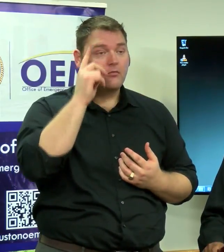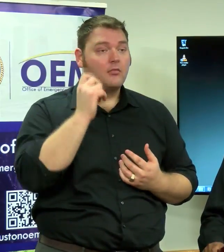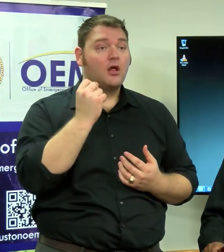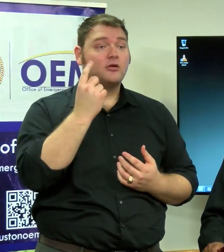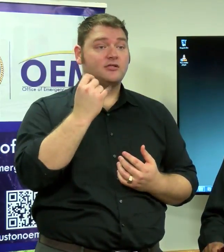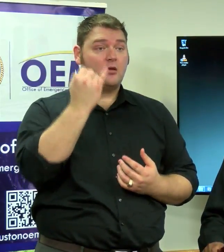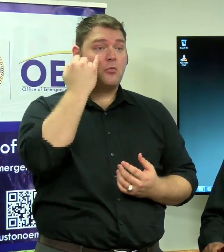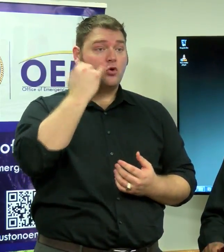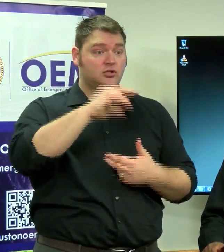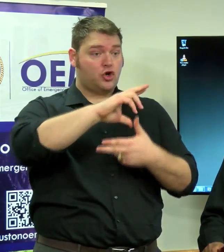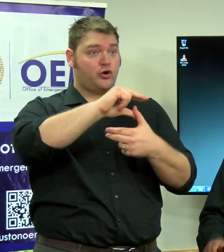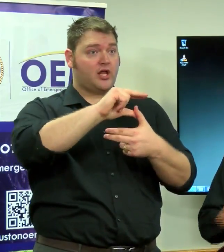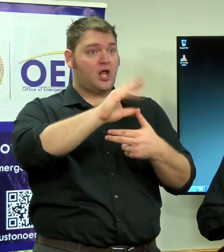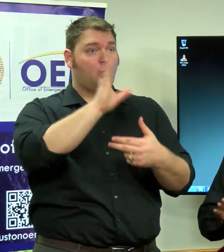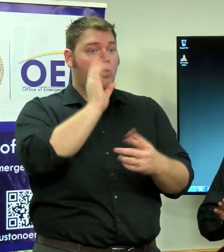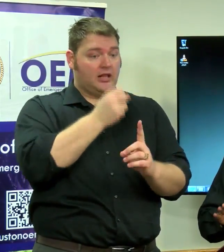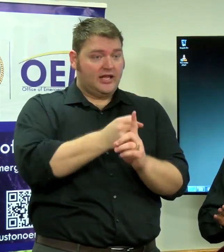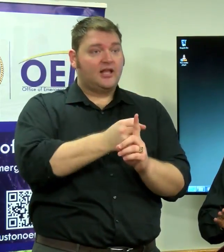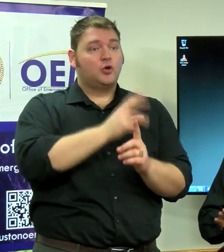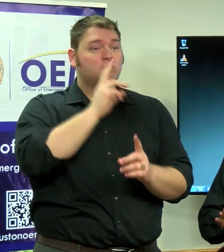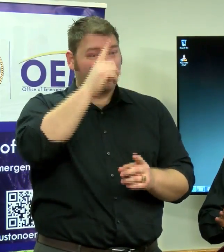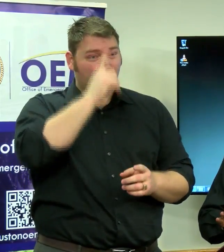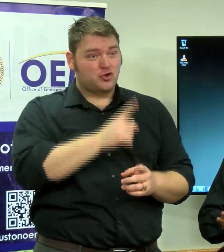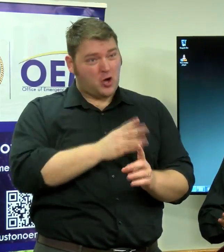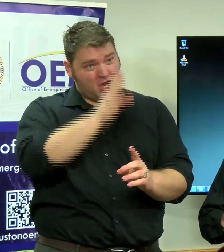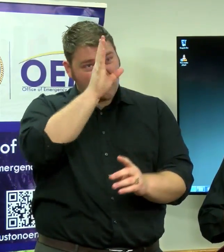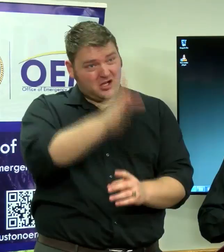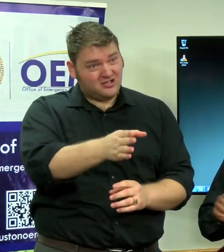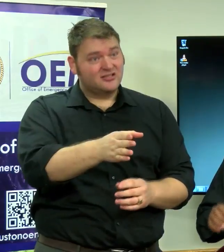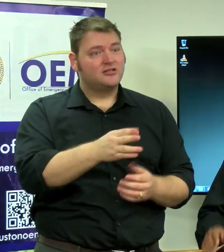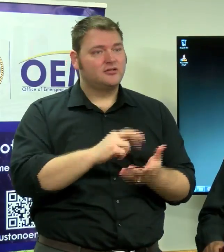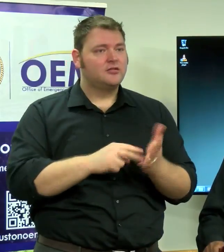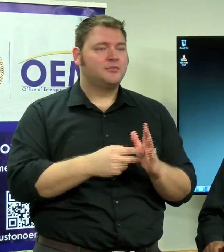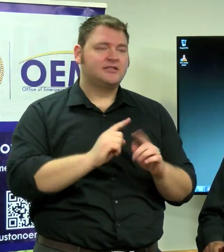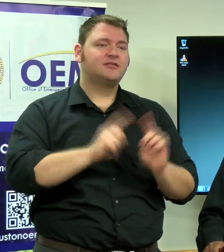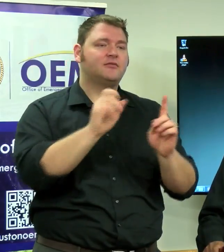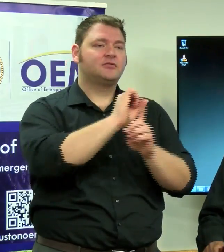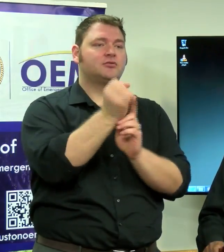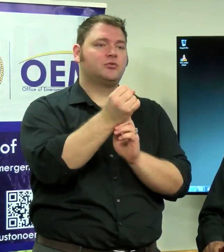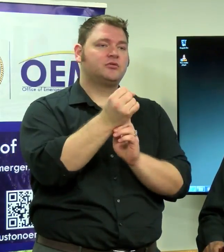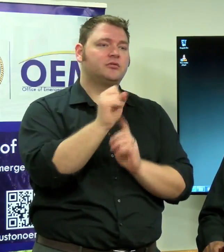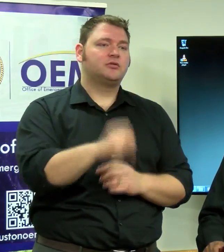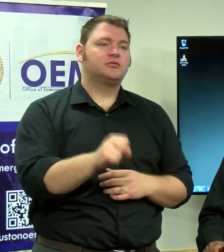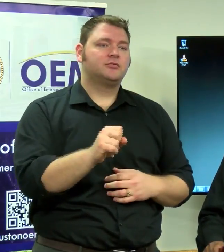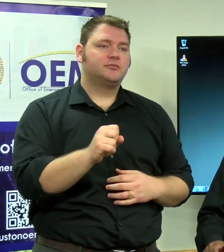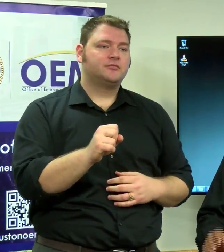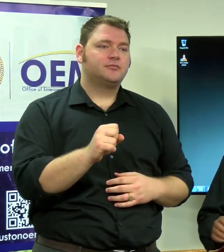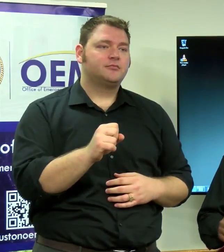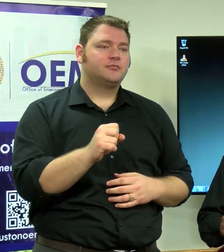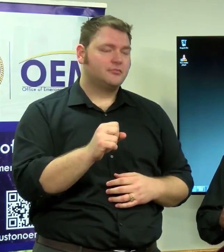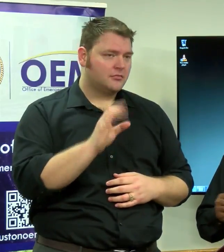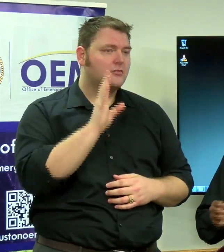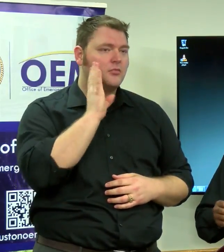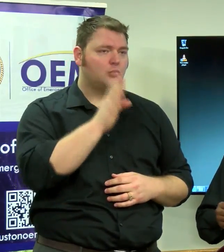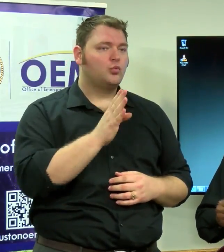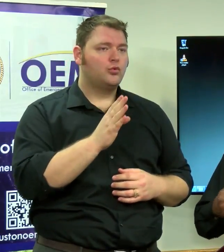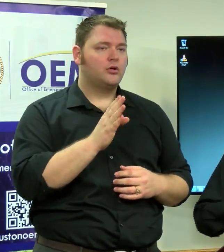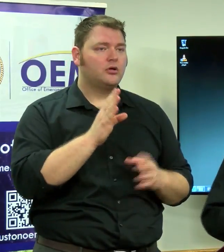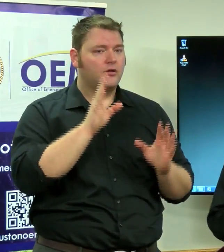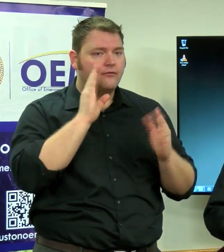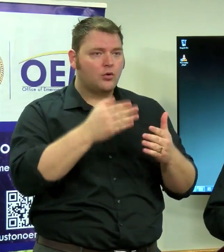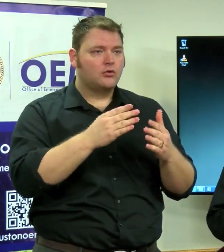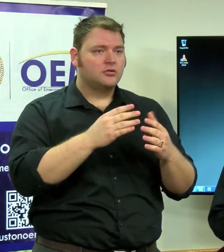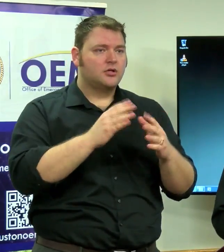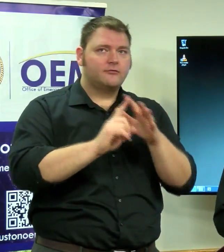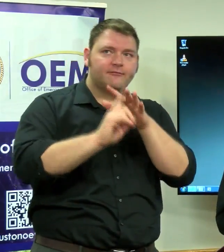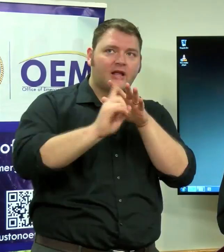Hurricane Harvey, then that's a different situation. And certainly we would have considered evacuation more so. But we